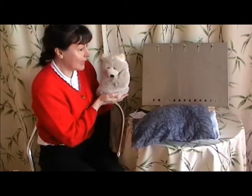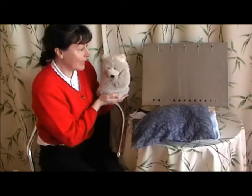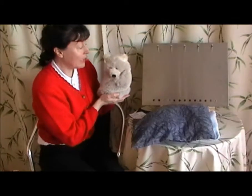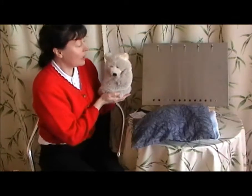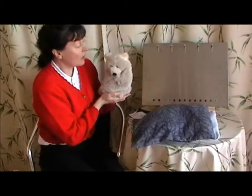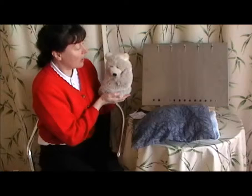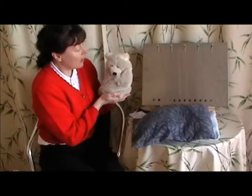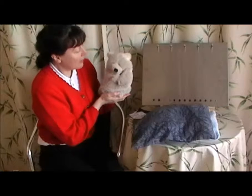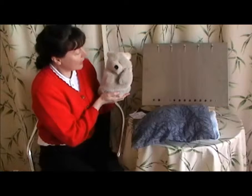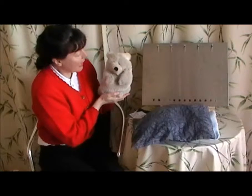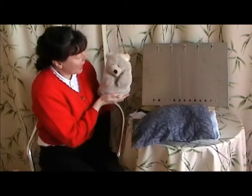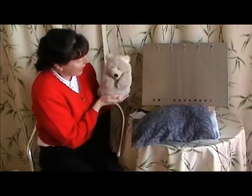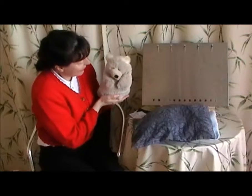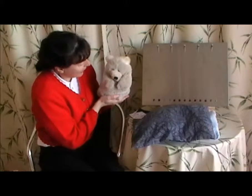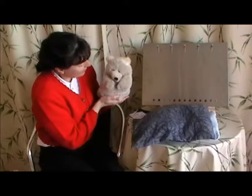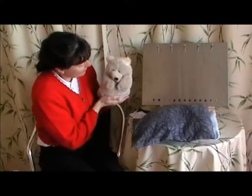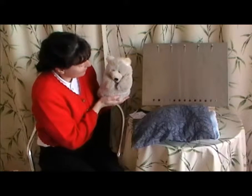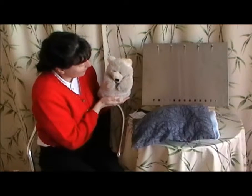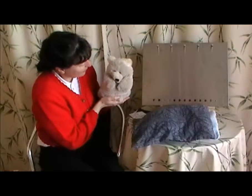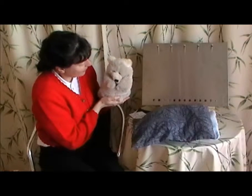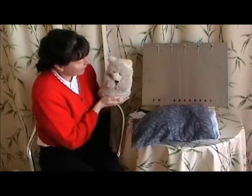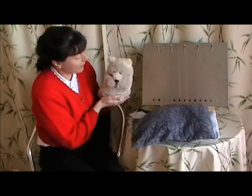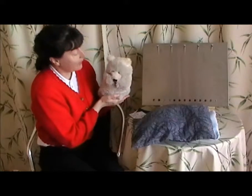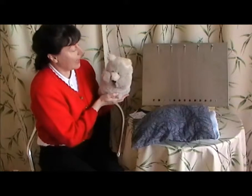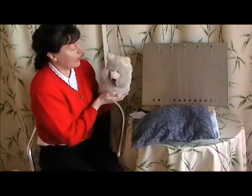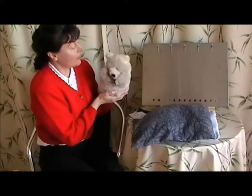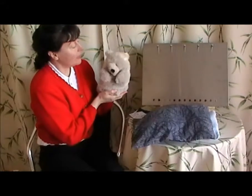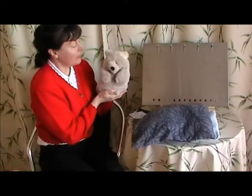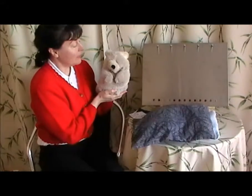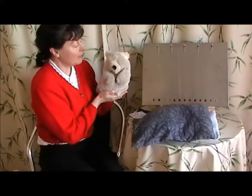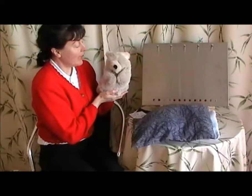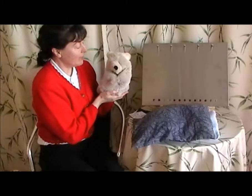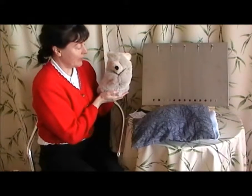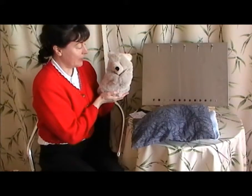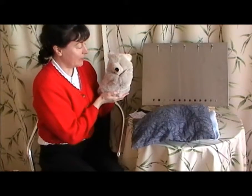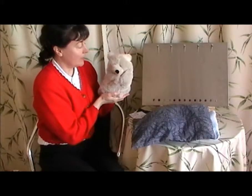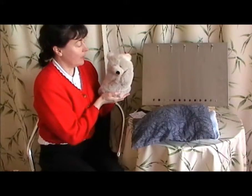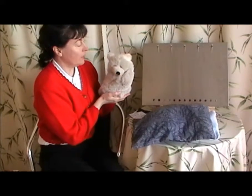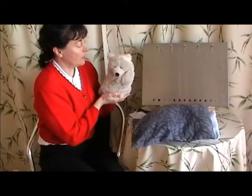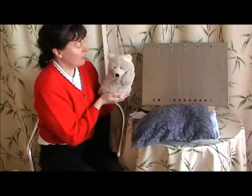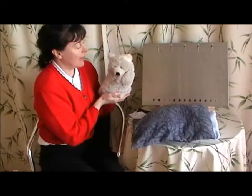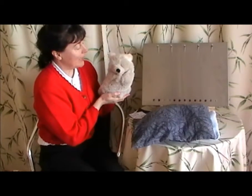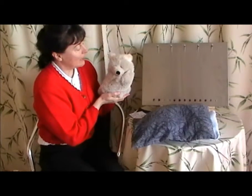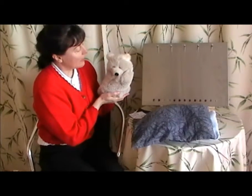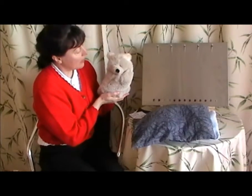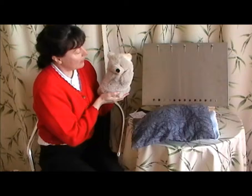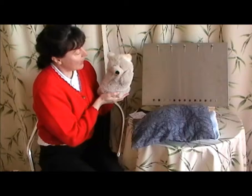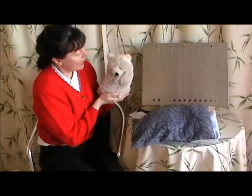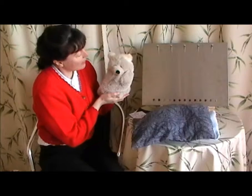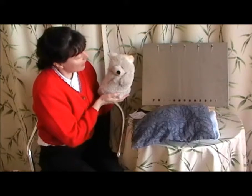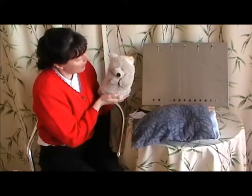lady called Hannah, and she was married to a man called